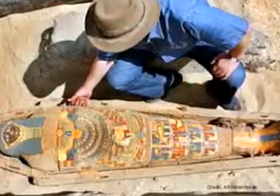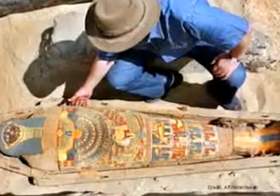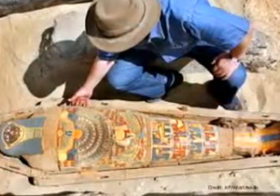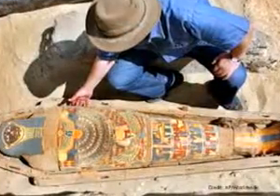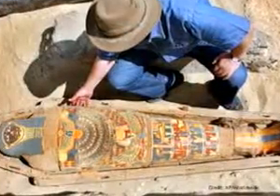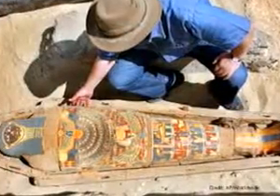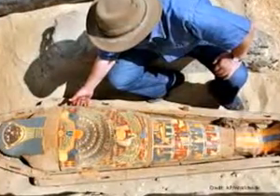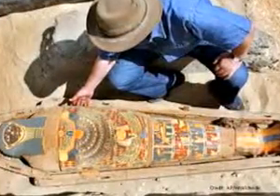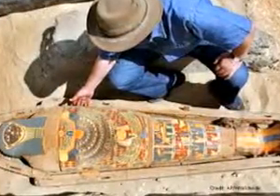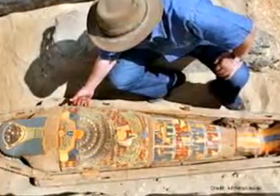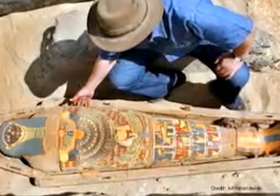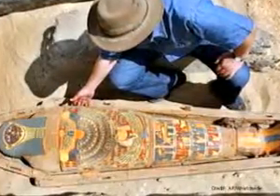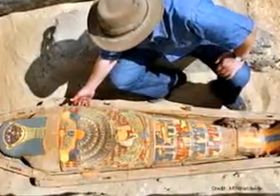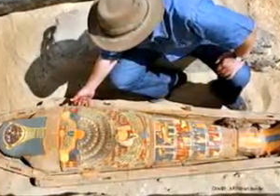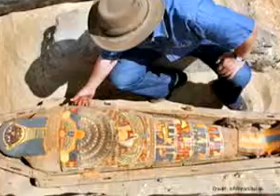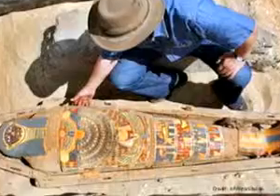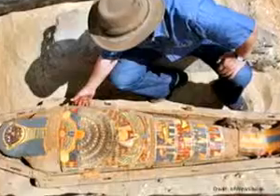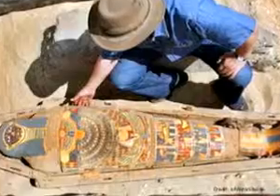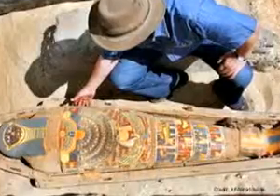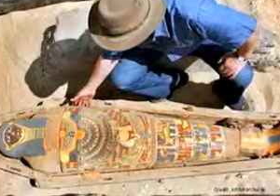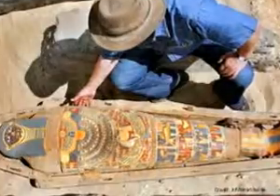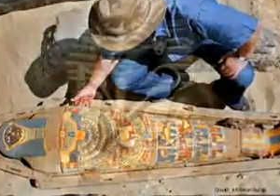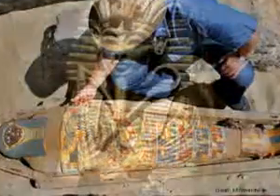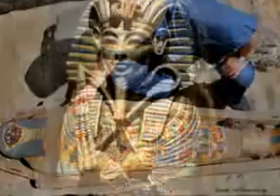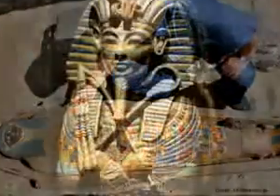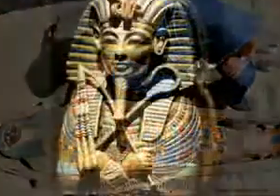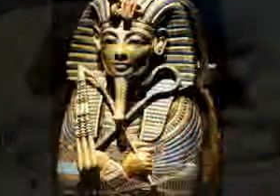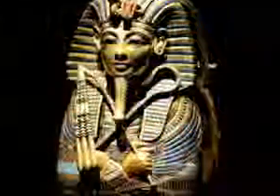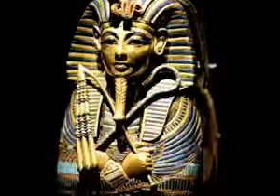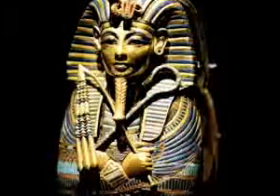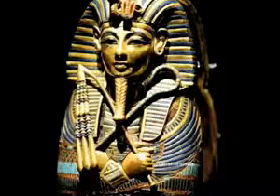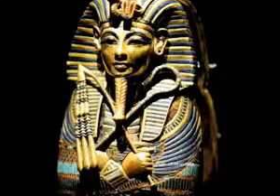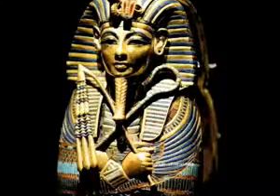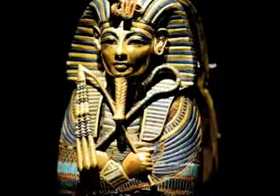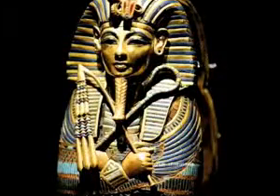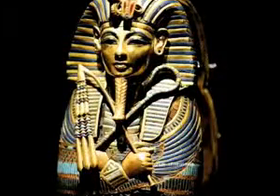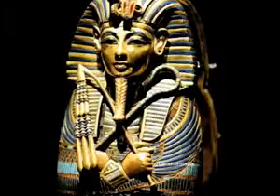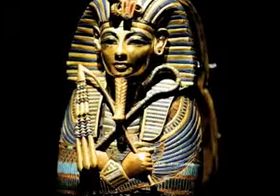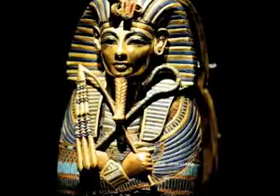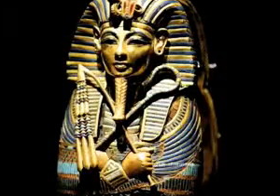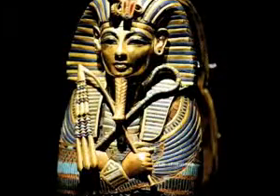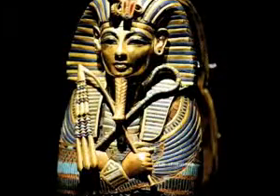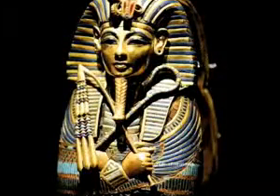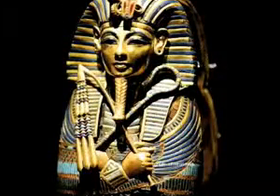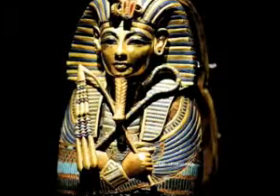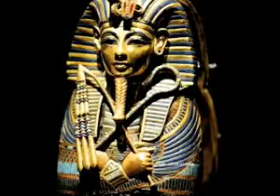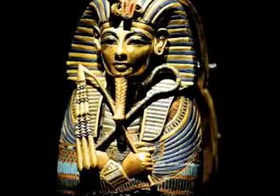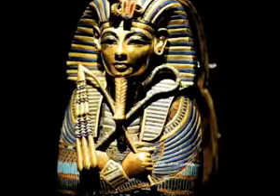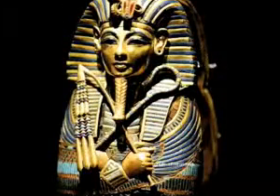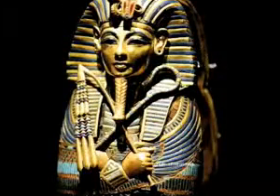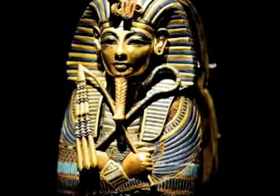person had. But remember, all of this work, all of this trouble, was all to allow the